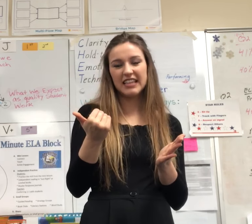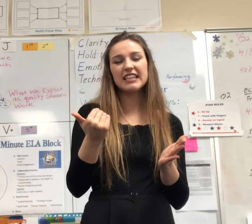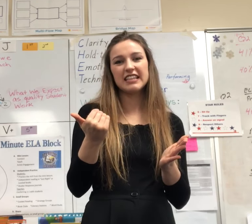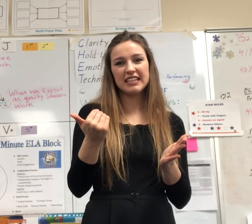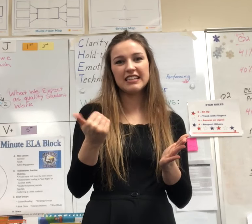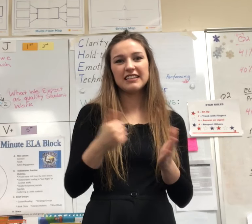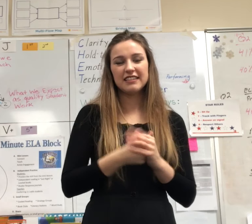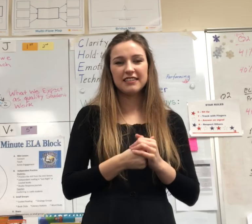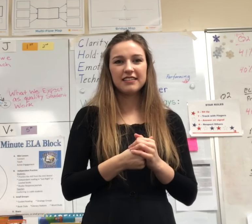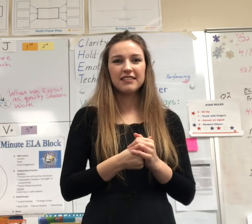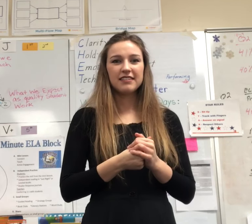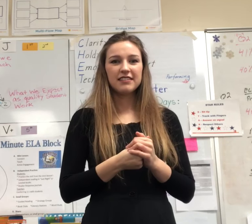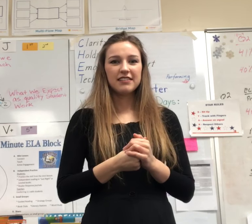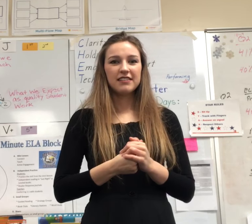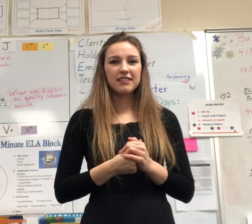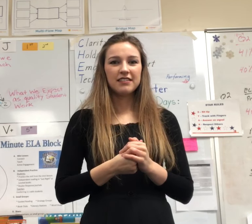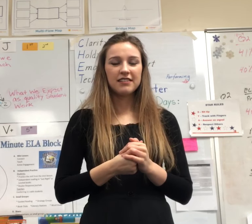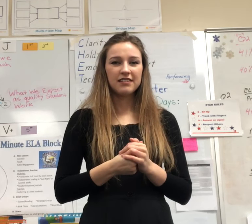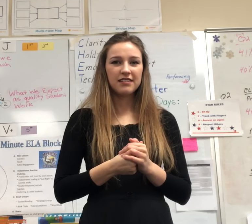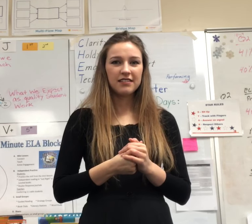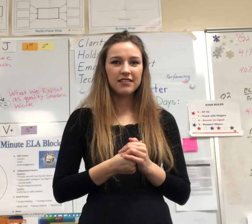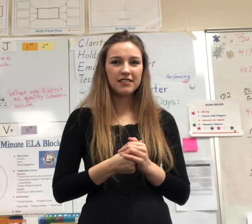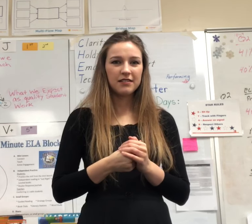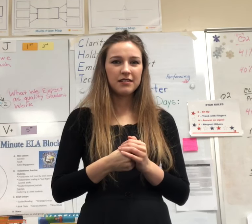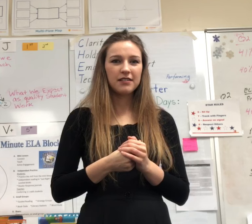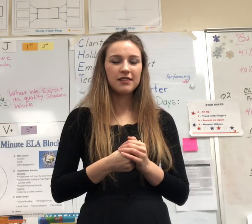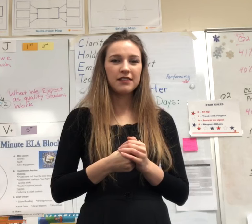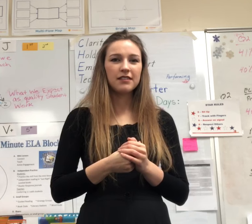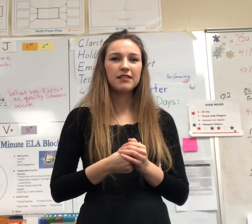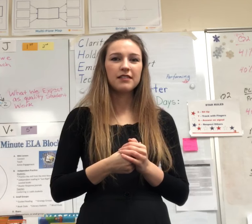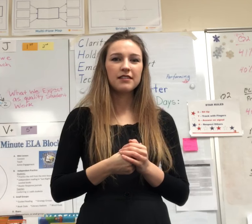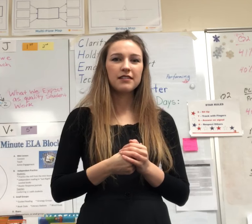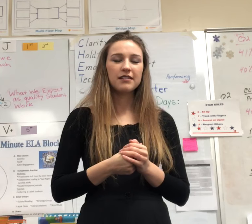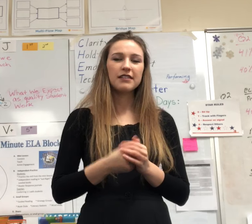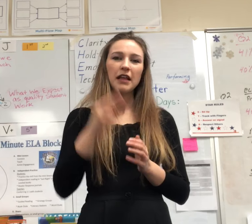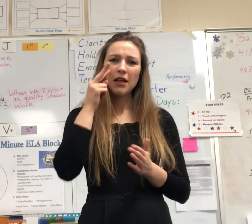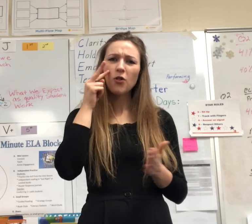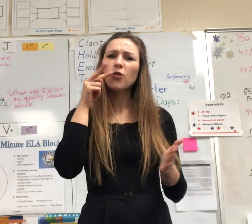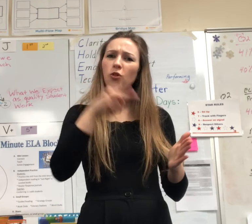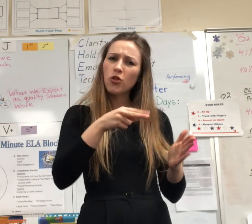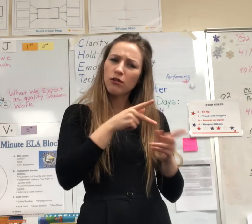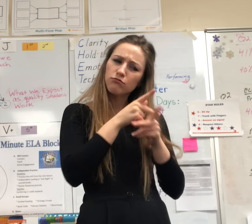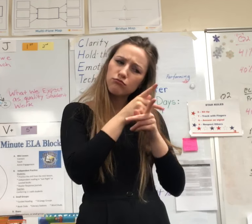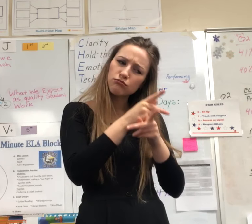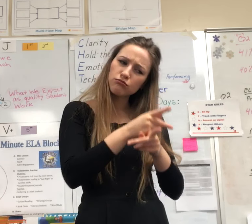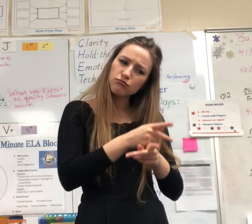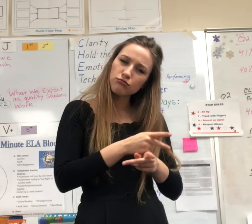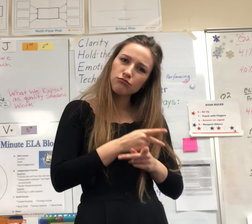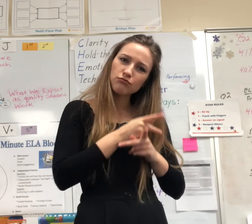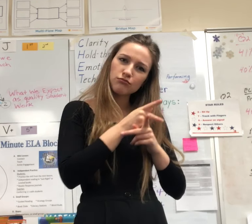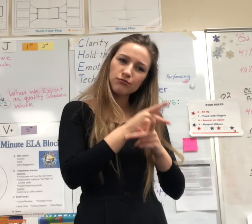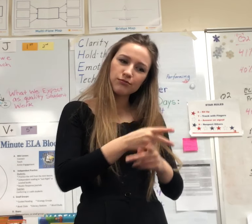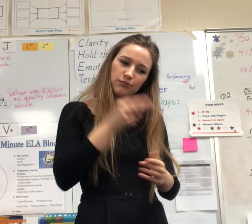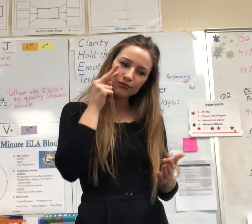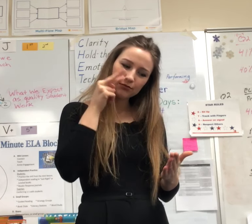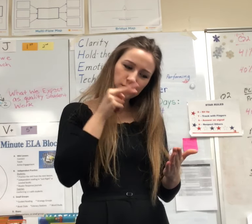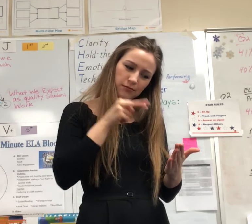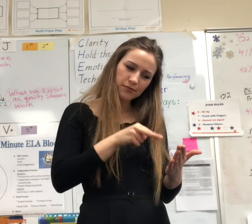want you to look carefully at this recording sheet. Now, if you notice the recording sheet, what is it?